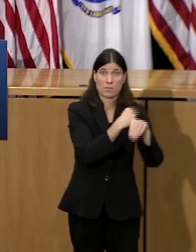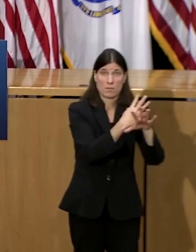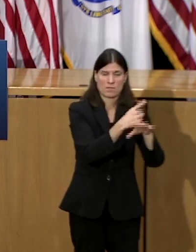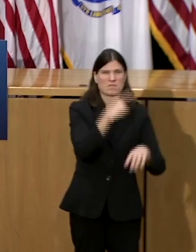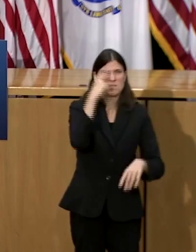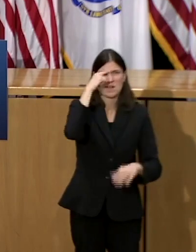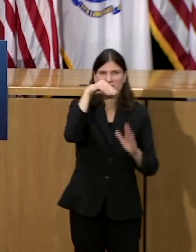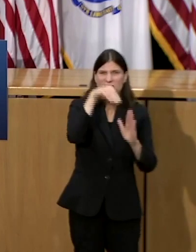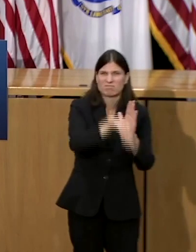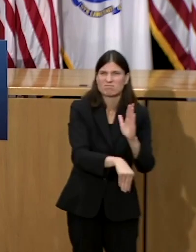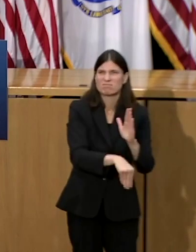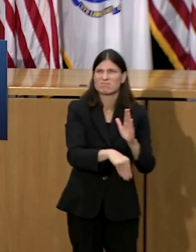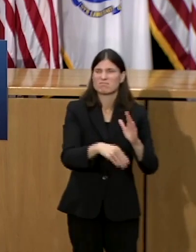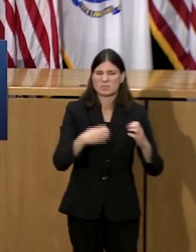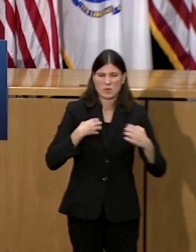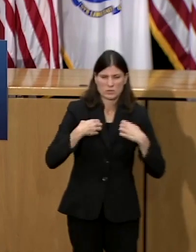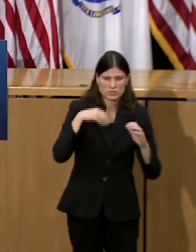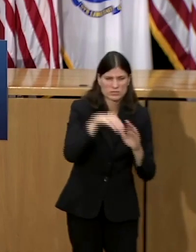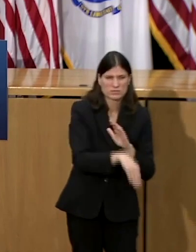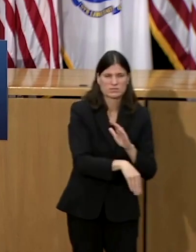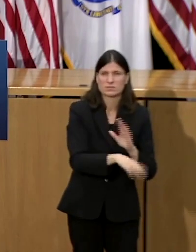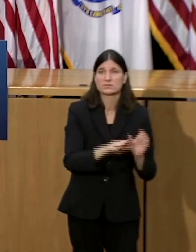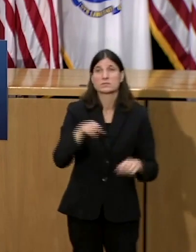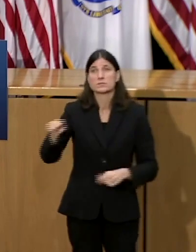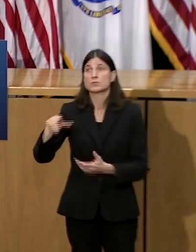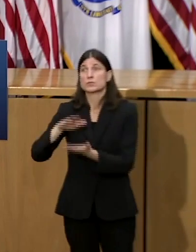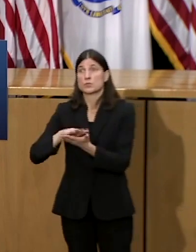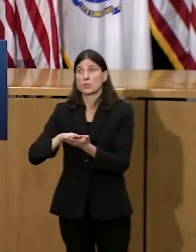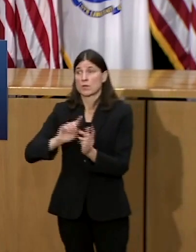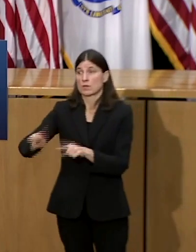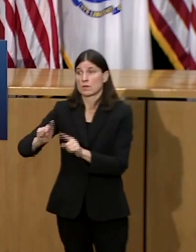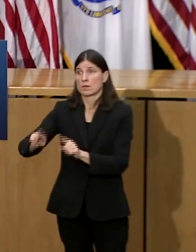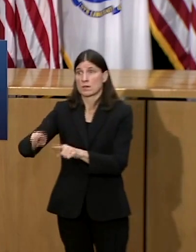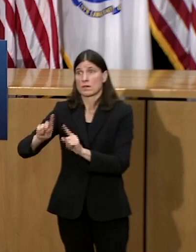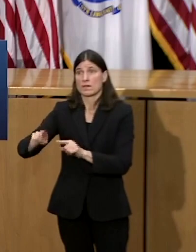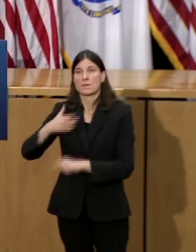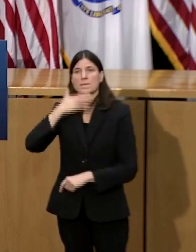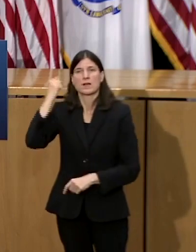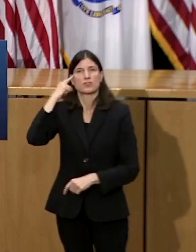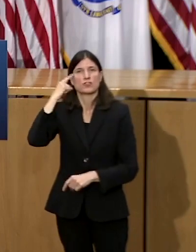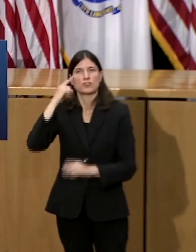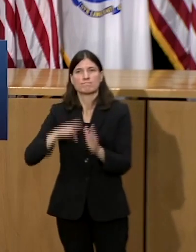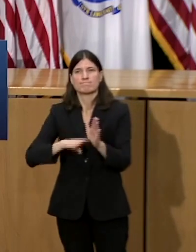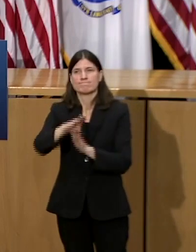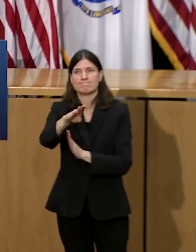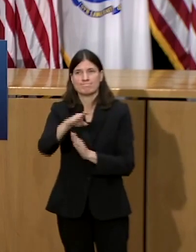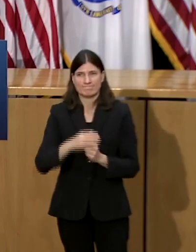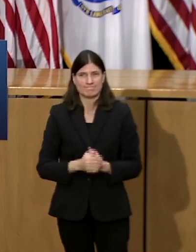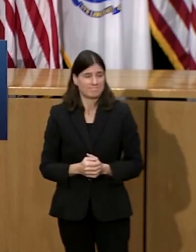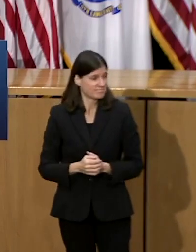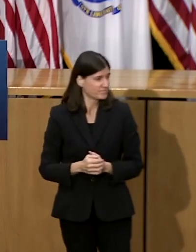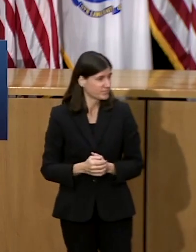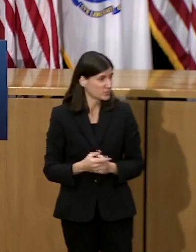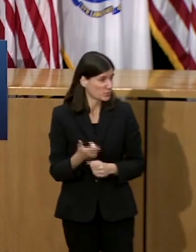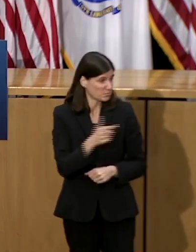level to make the call with respect to how they want to respond to that. So Do you want to speak to this, Commissioner?